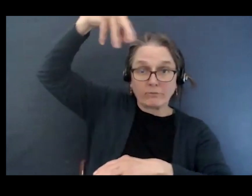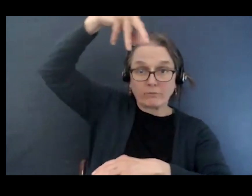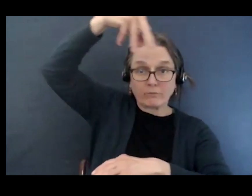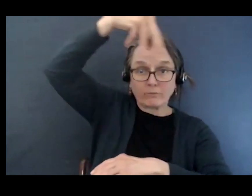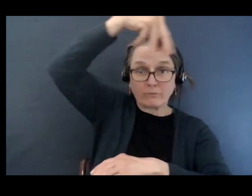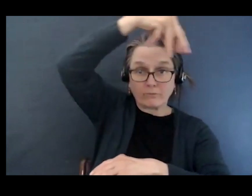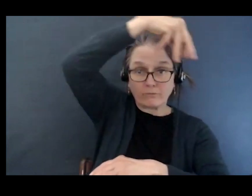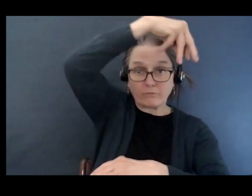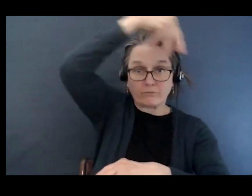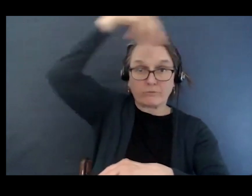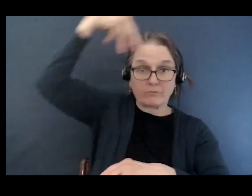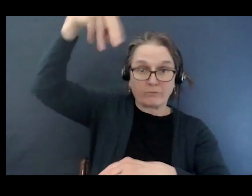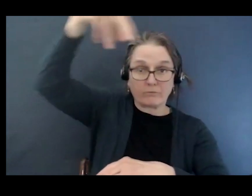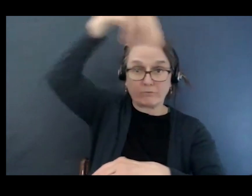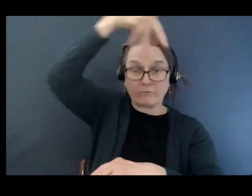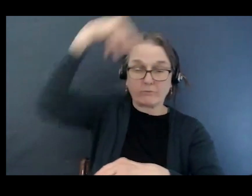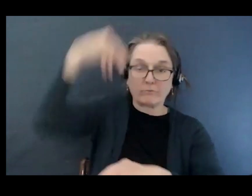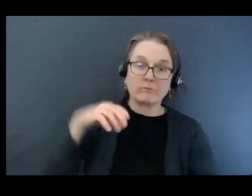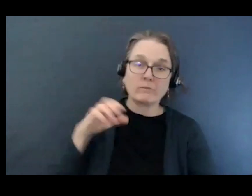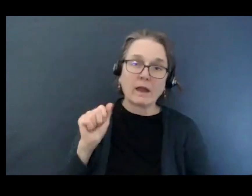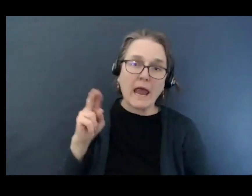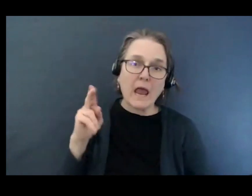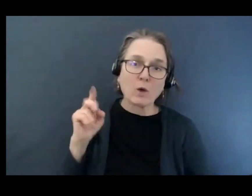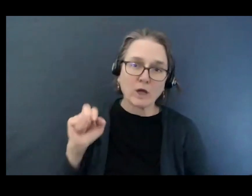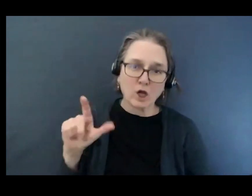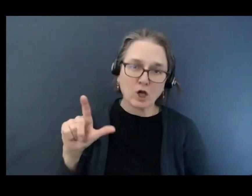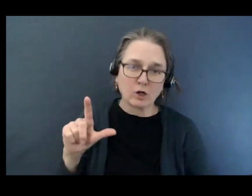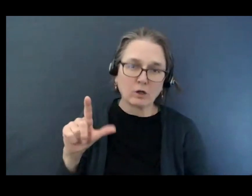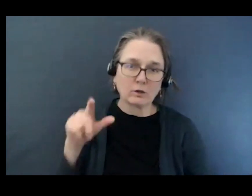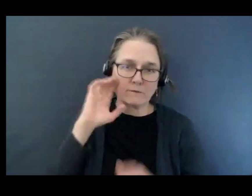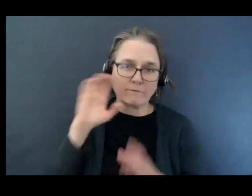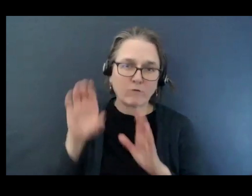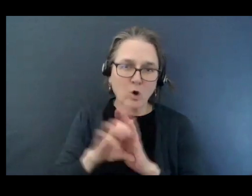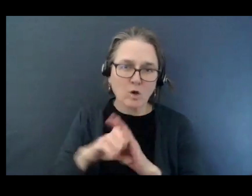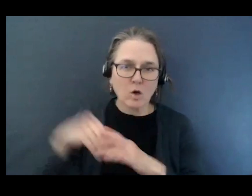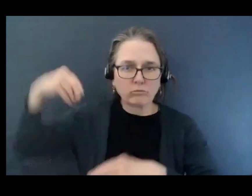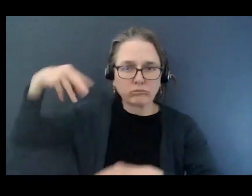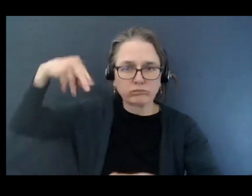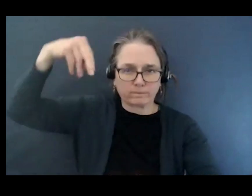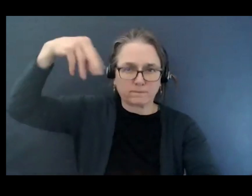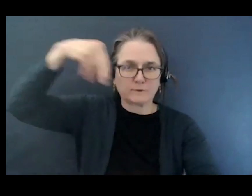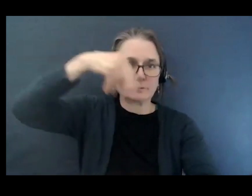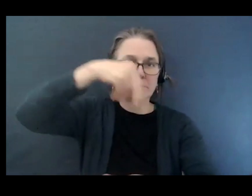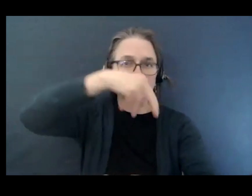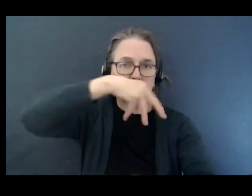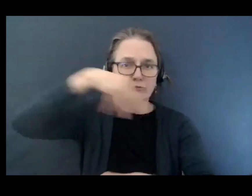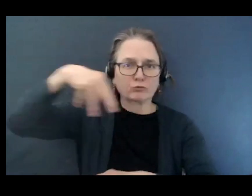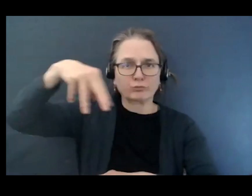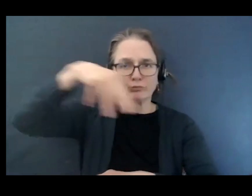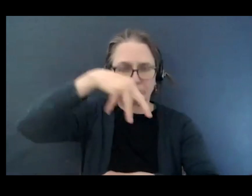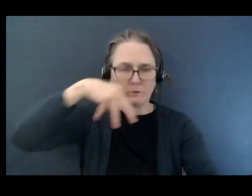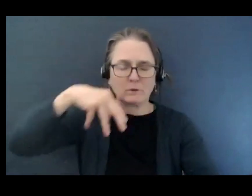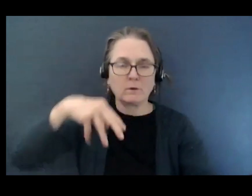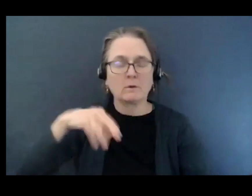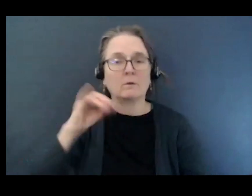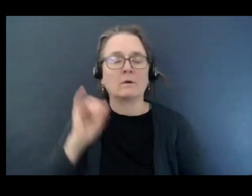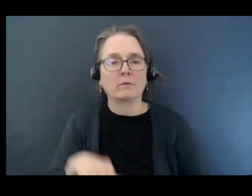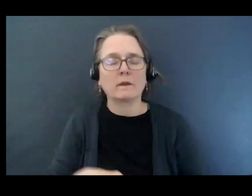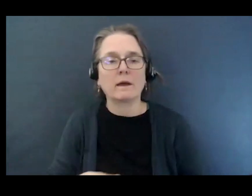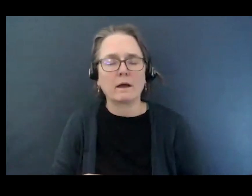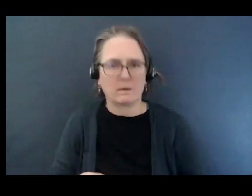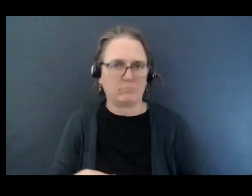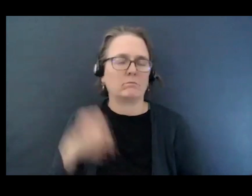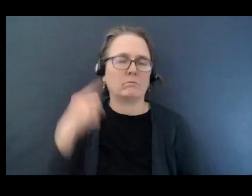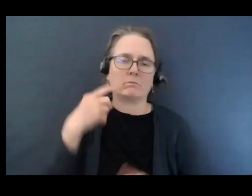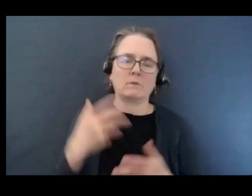which is quite exciting. And then the data for cycling networks is usually probably better because